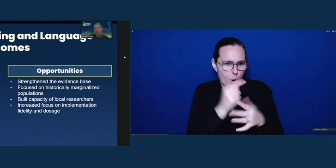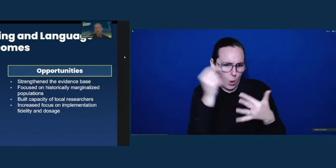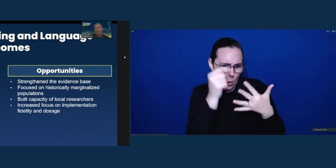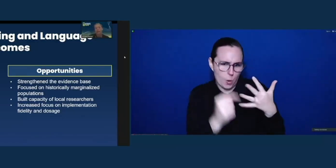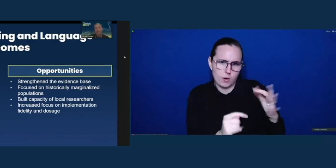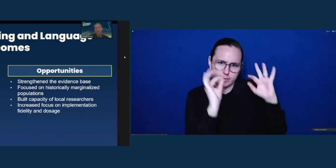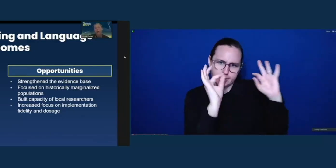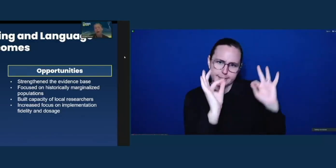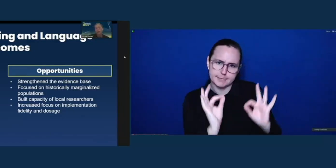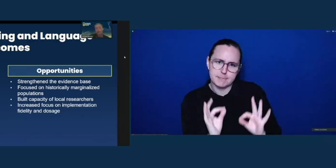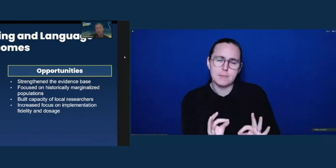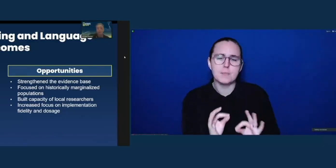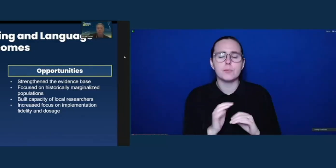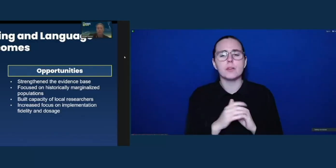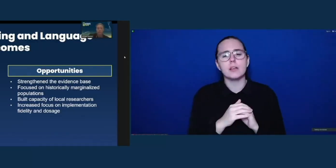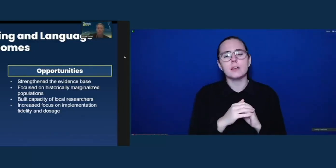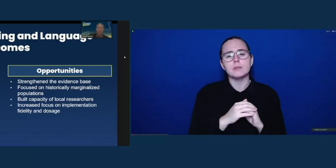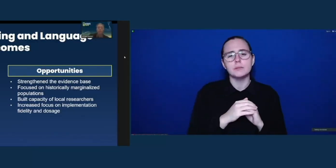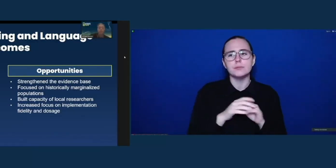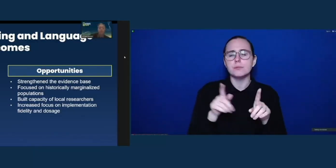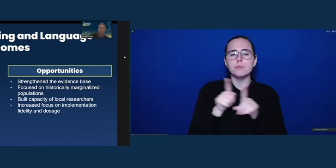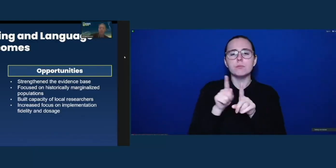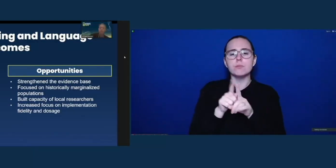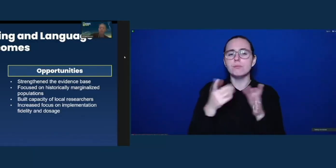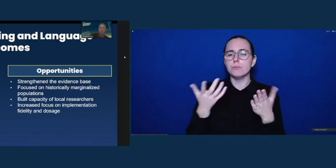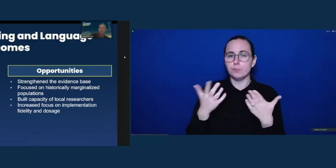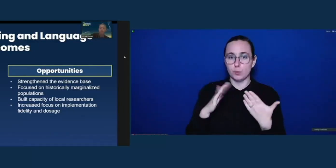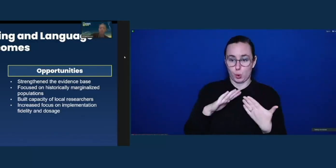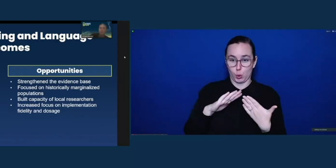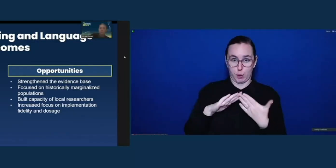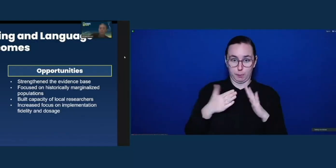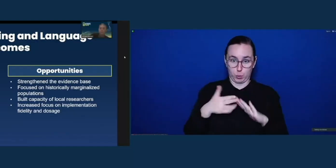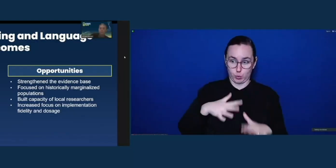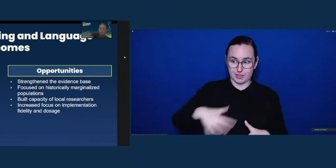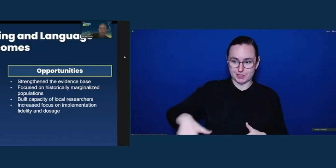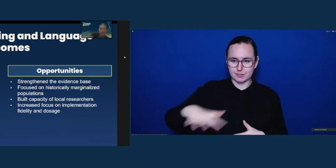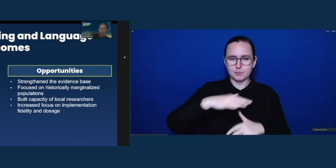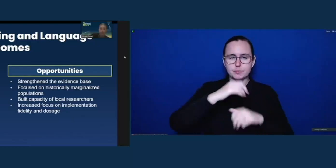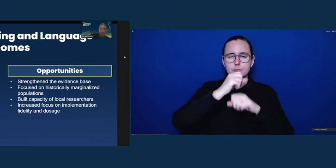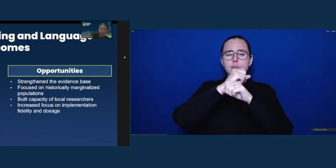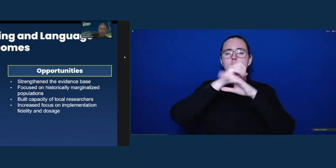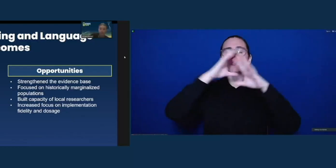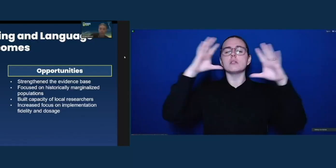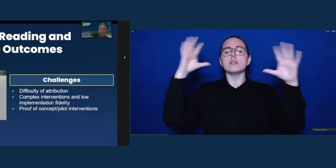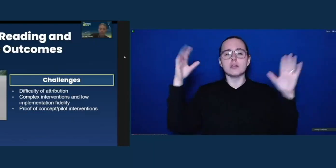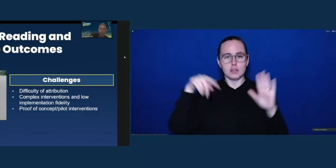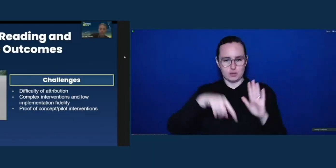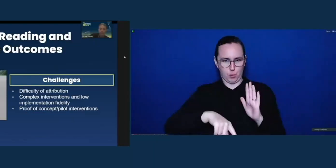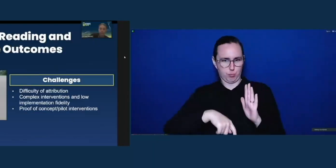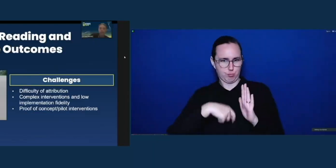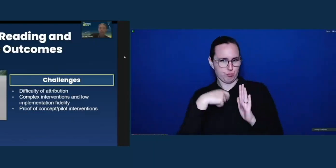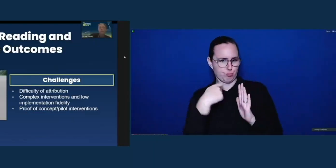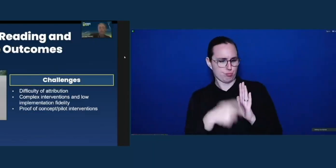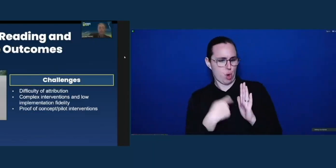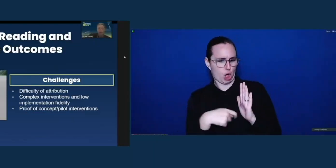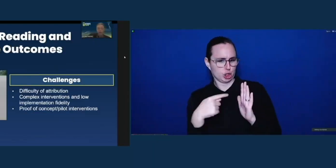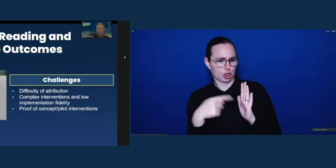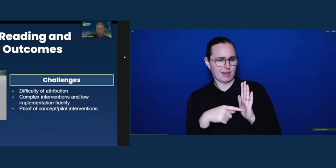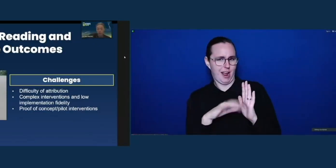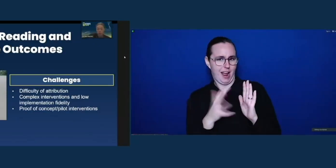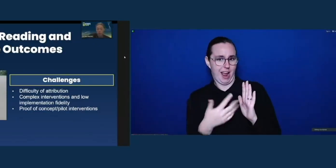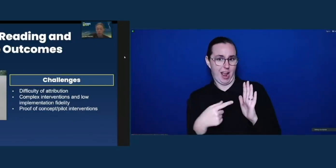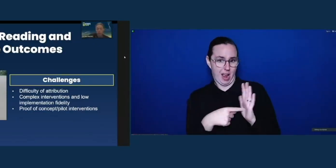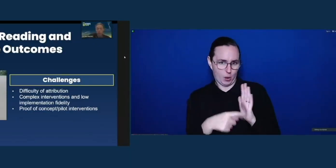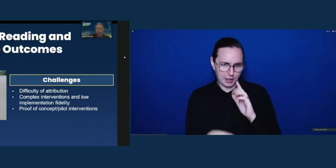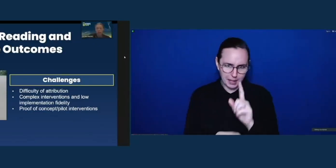understand how specific components of a project were able to impact reading outcomes. We did have